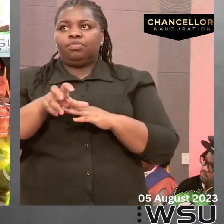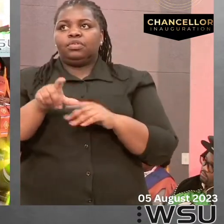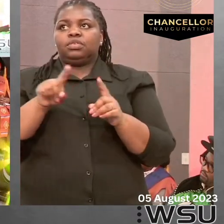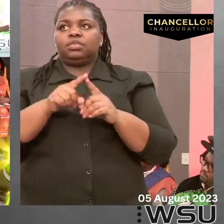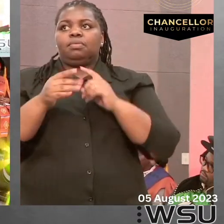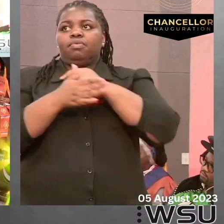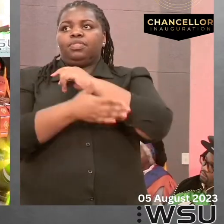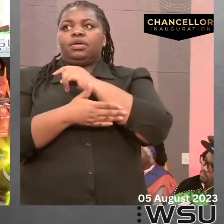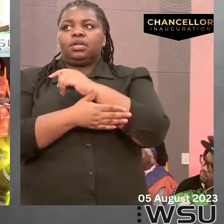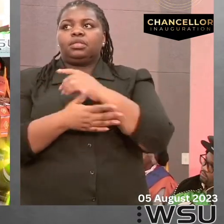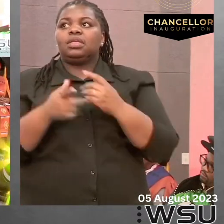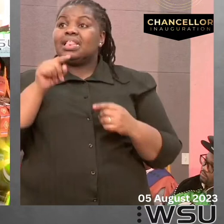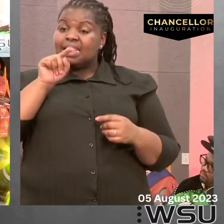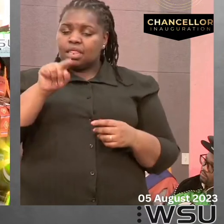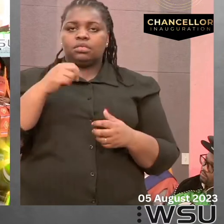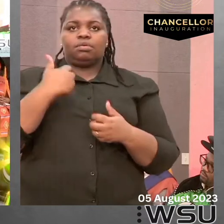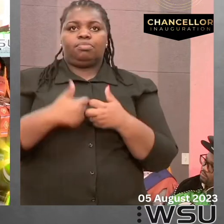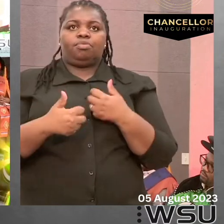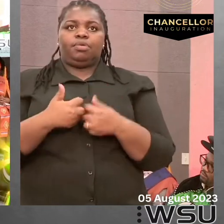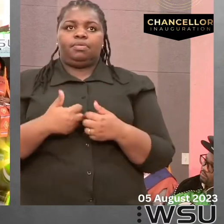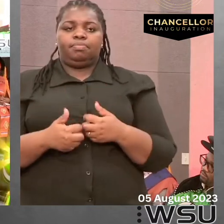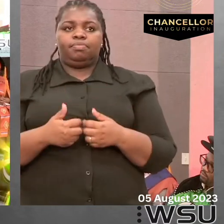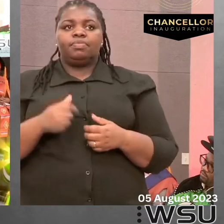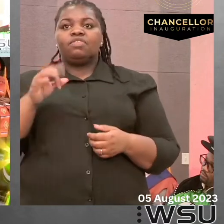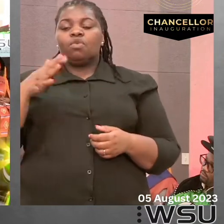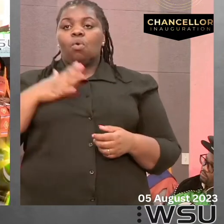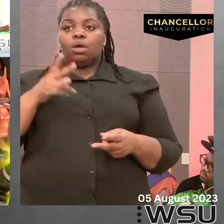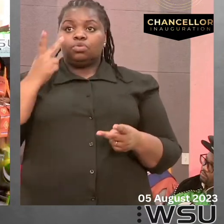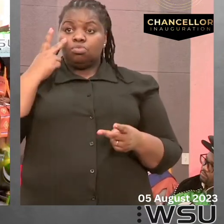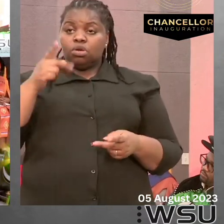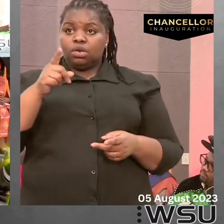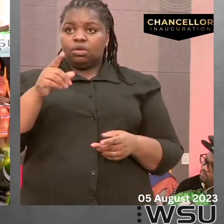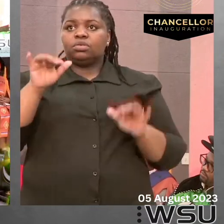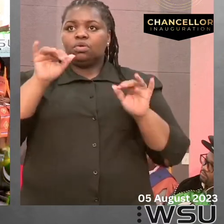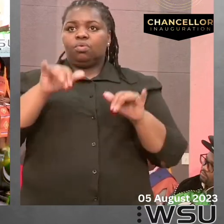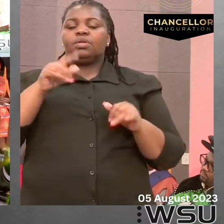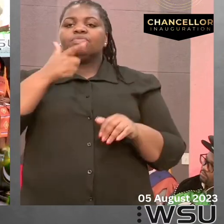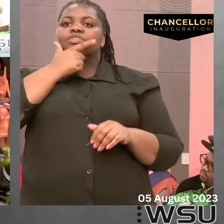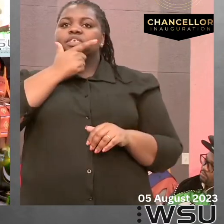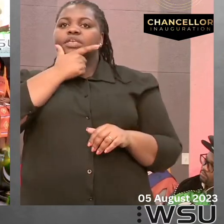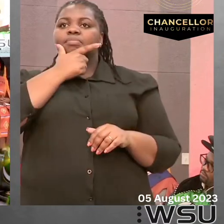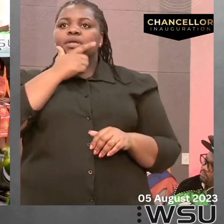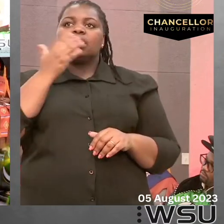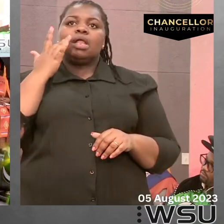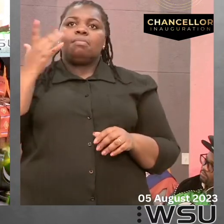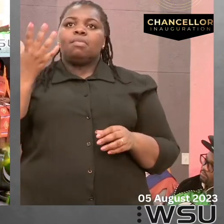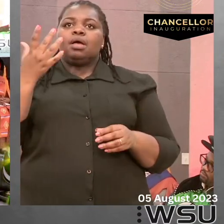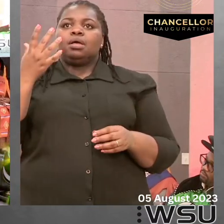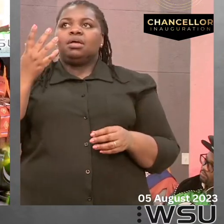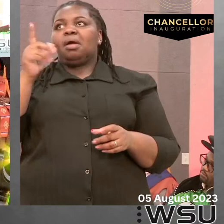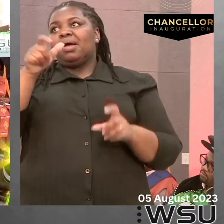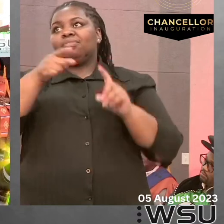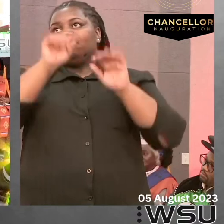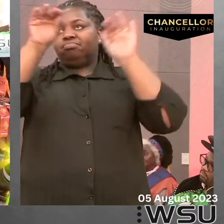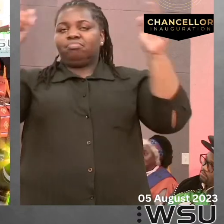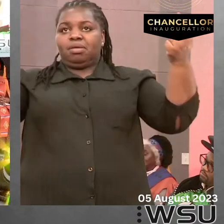the country is a problem. Ubufuna uyibona londo, wait for December. Xa bebuyile abakhaya.